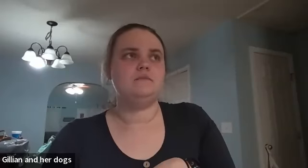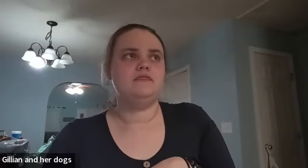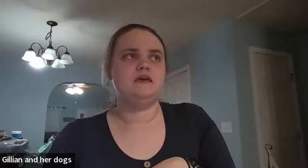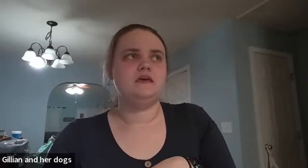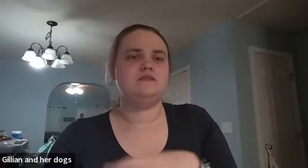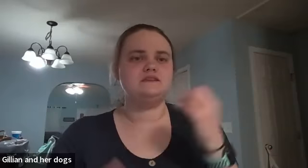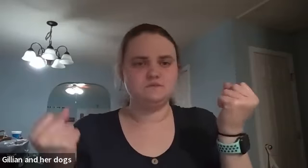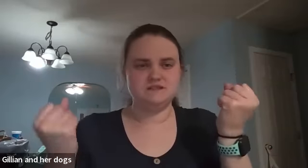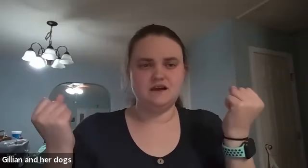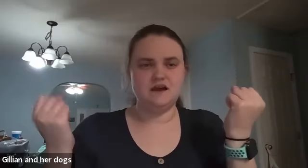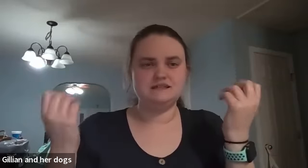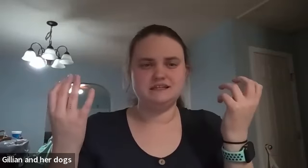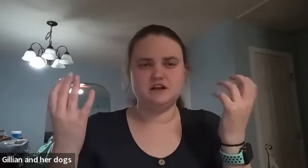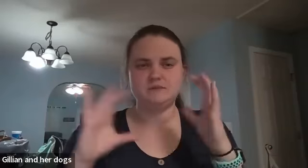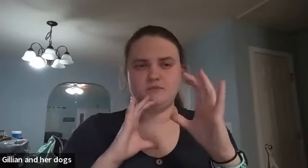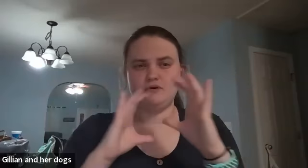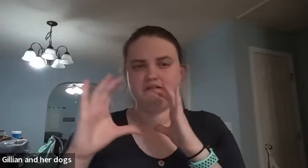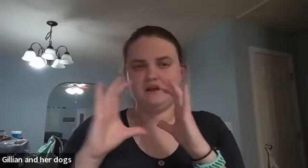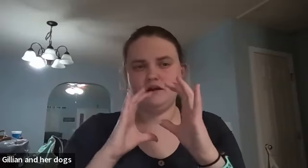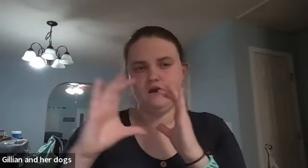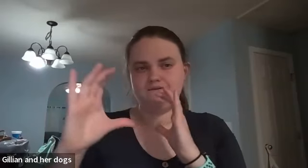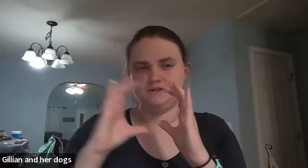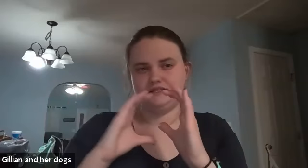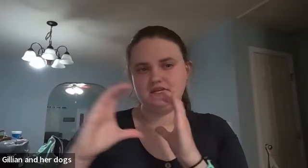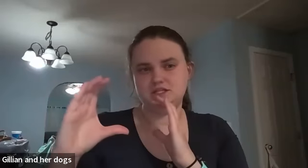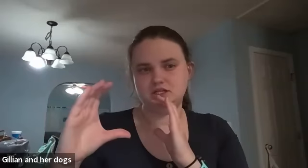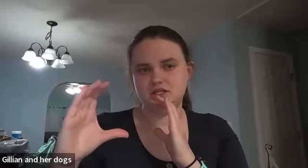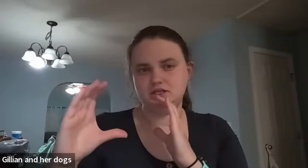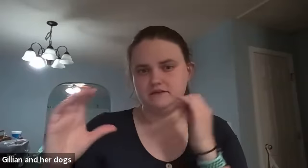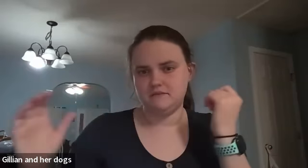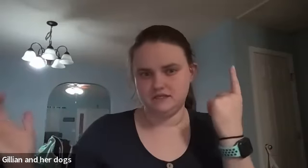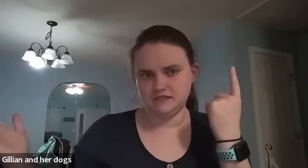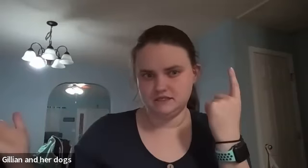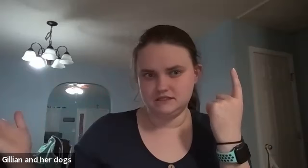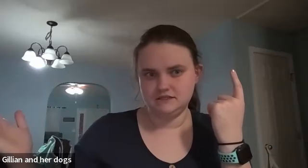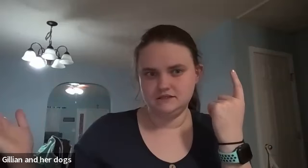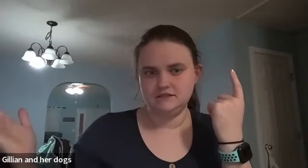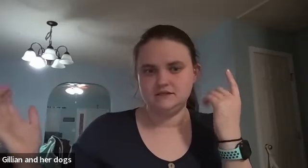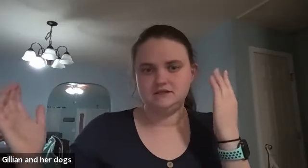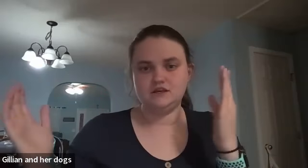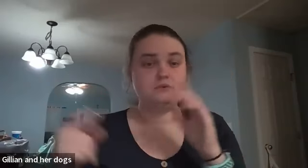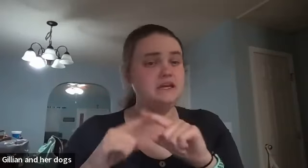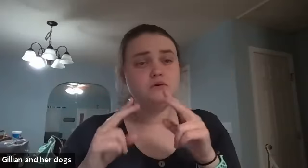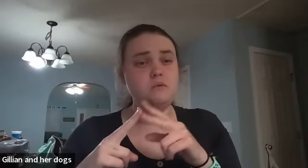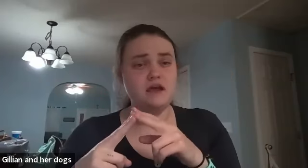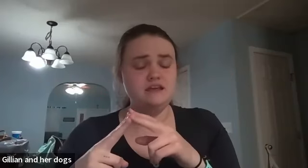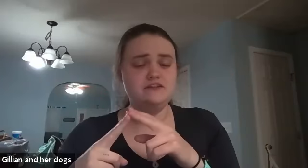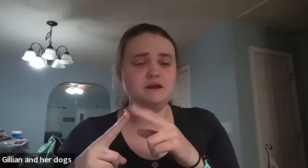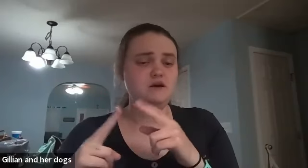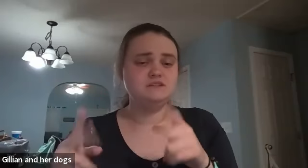and then this one's sign is like talking about more like that conversation, if that makes sense. So, but either way, no one's